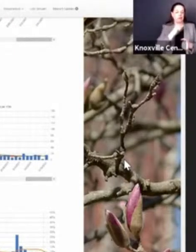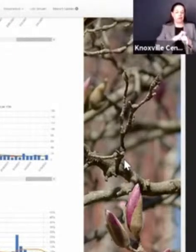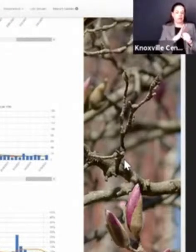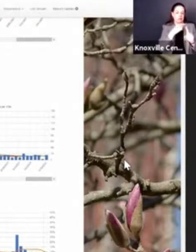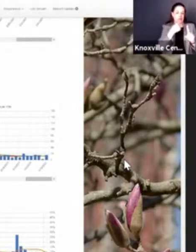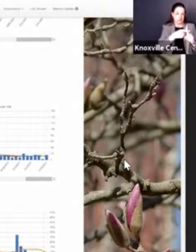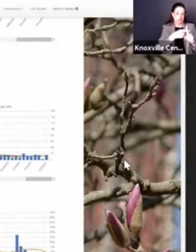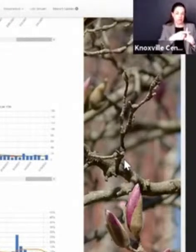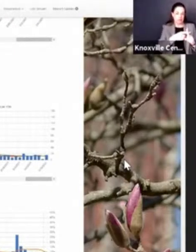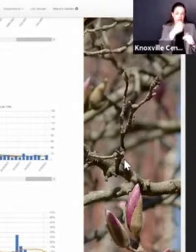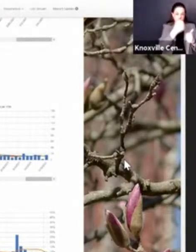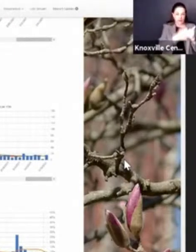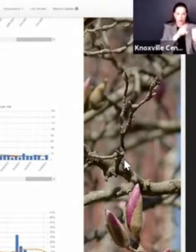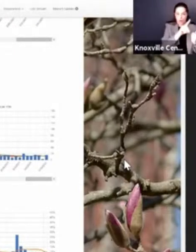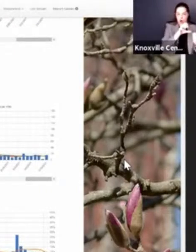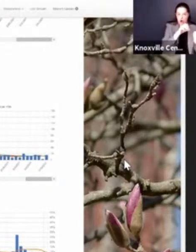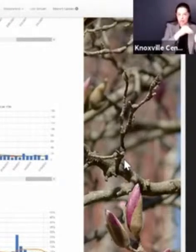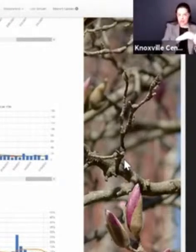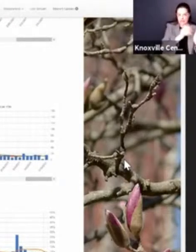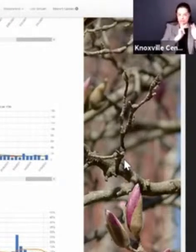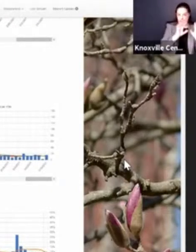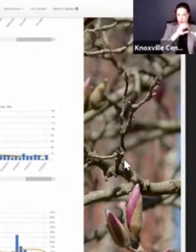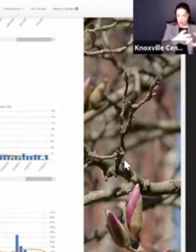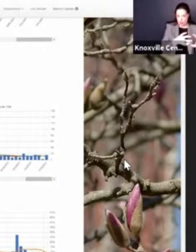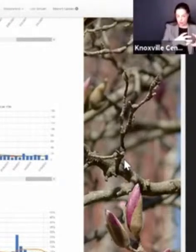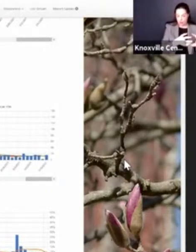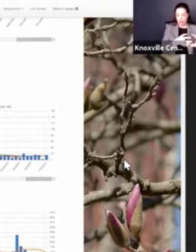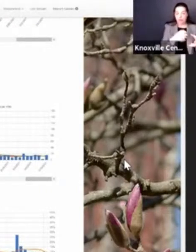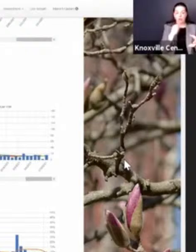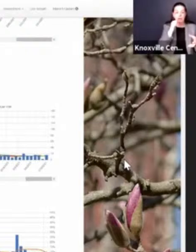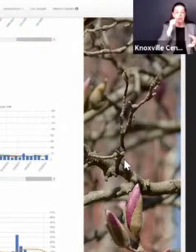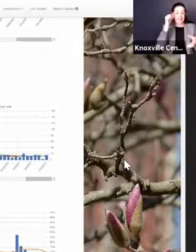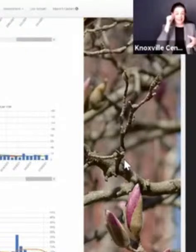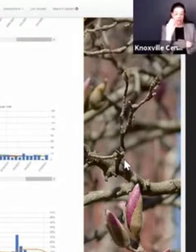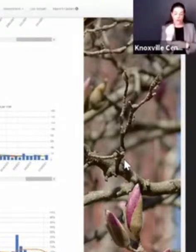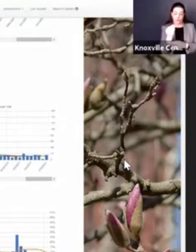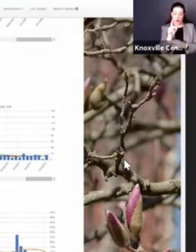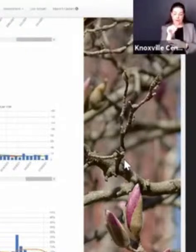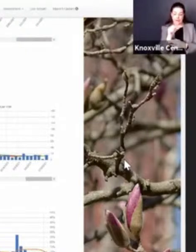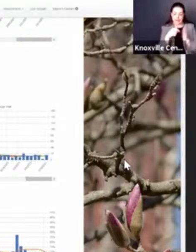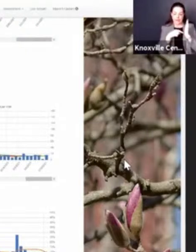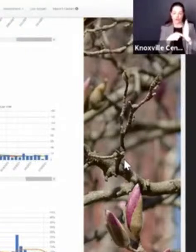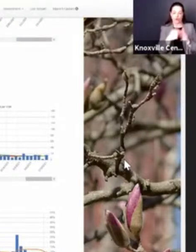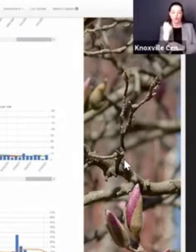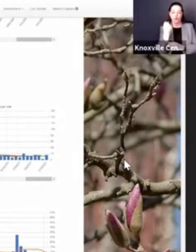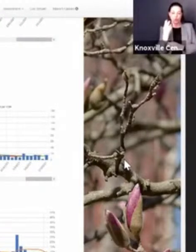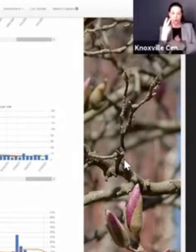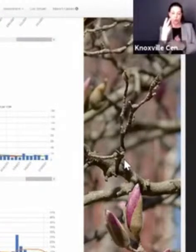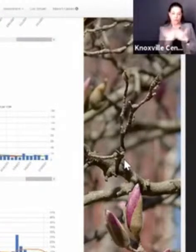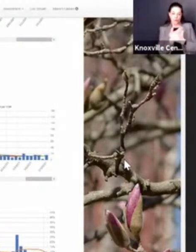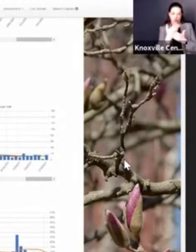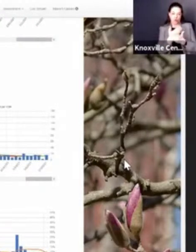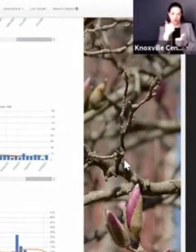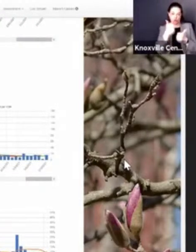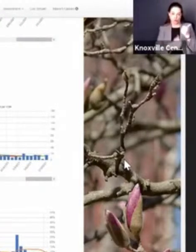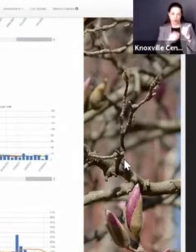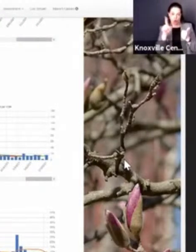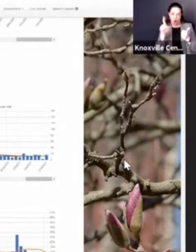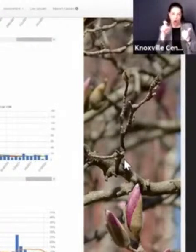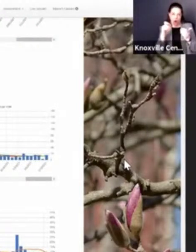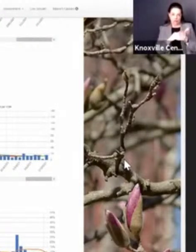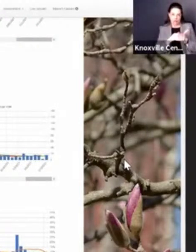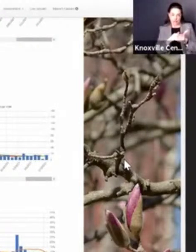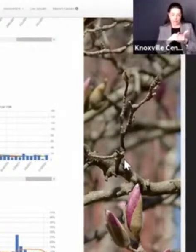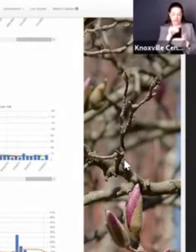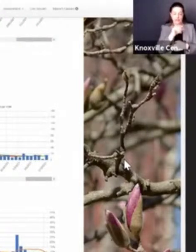cases per 100,000 population. As of yesterday, our 14-day trend line shows 12 new cases per 100,000,